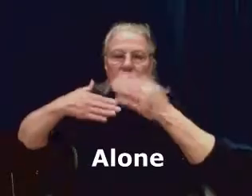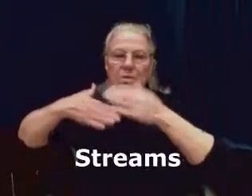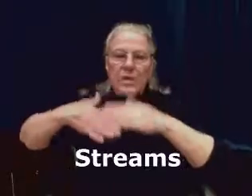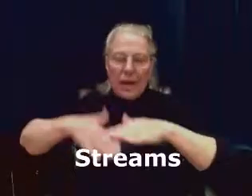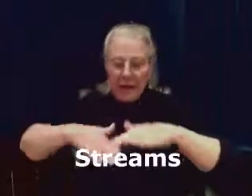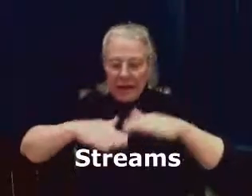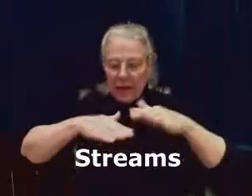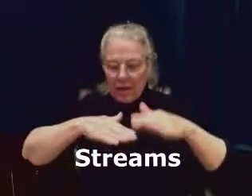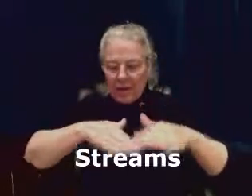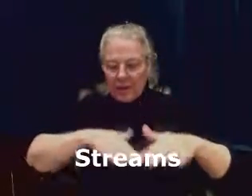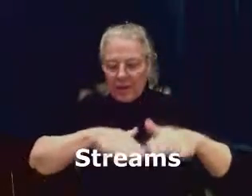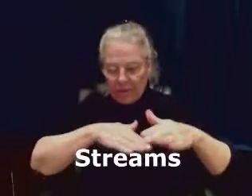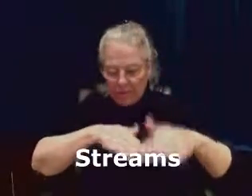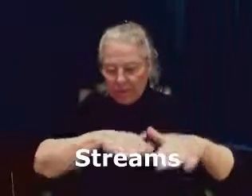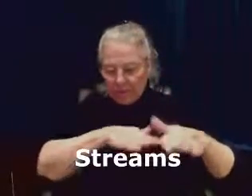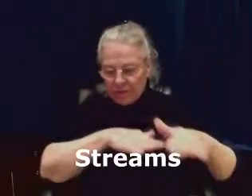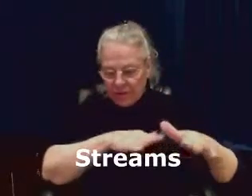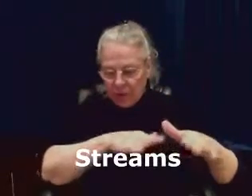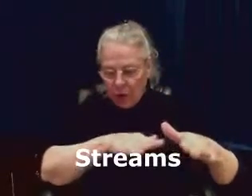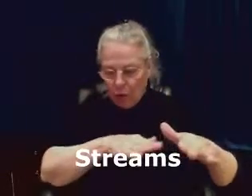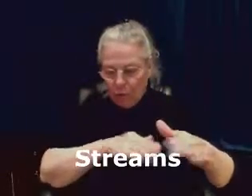Streams, and again, it's that same as flow.